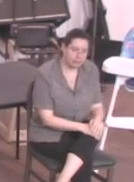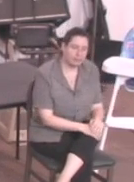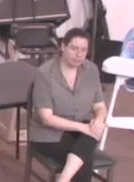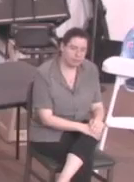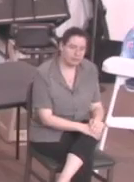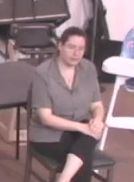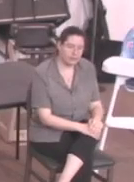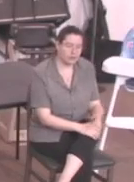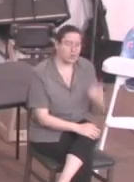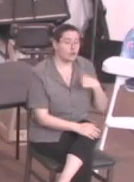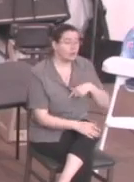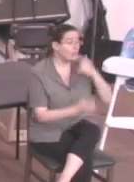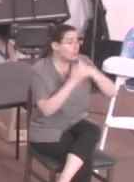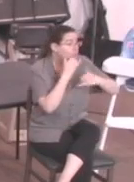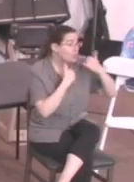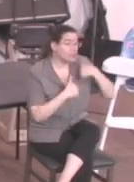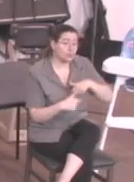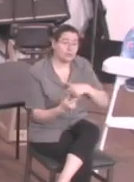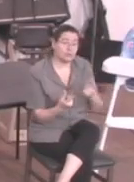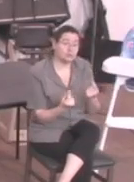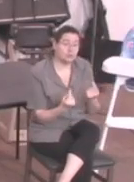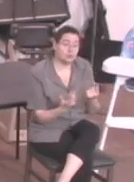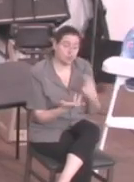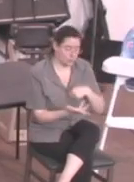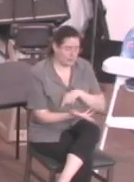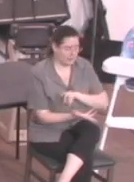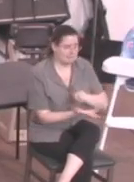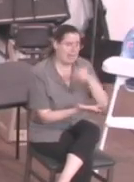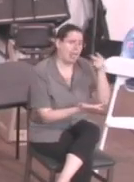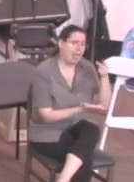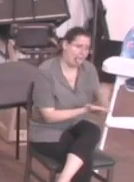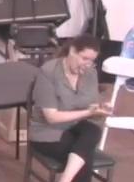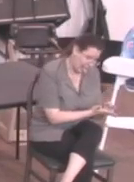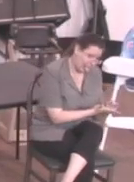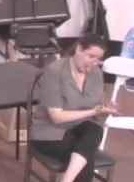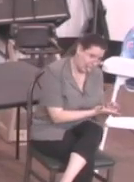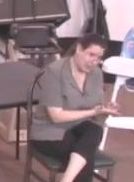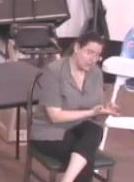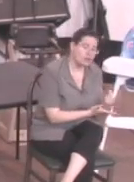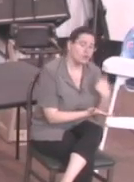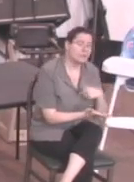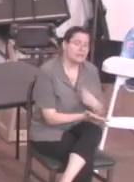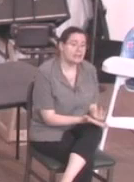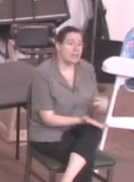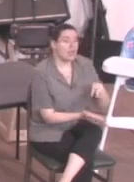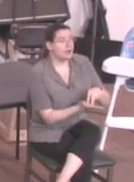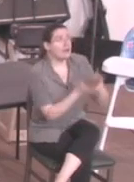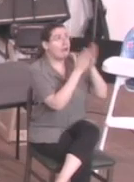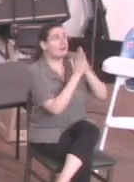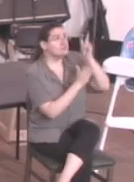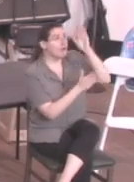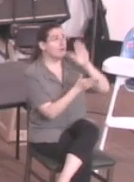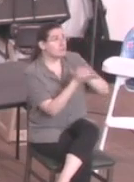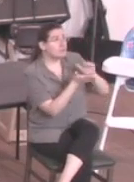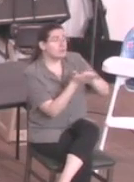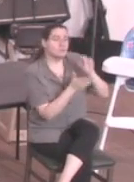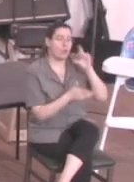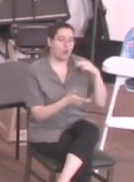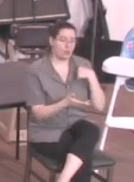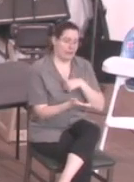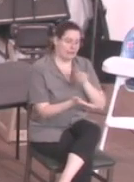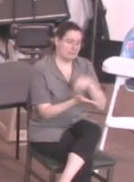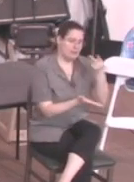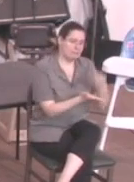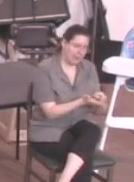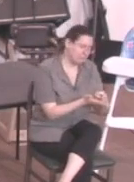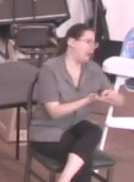But what do we do when we stumble? Do we get right back up? Do we ask for forgiveness and get right back up? Or do we get swept along and get swept out